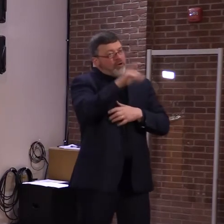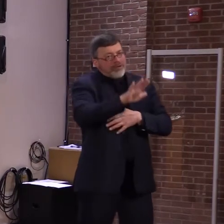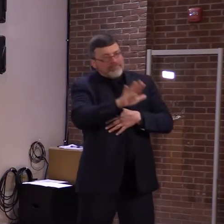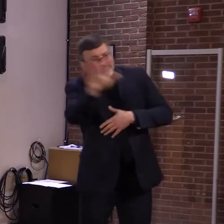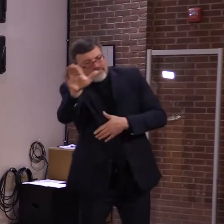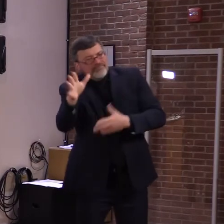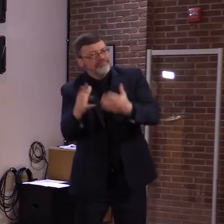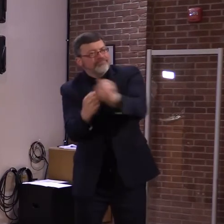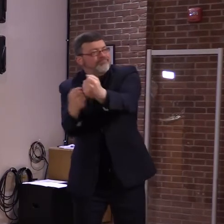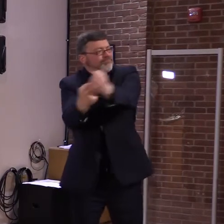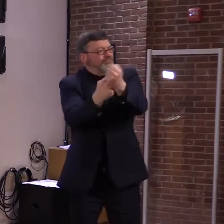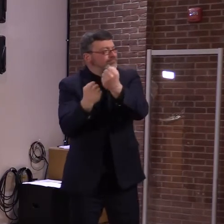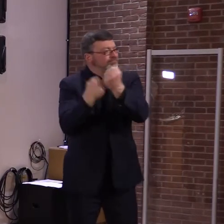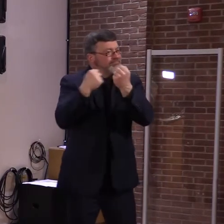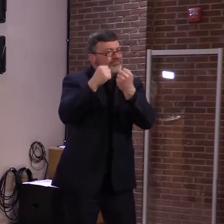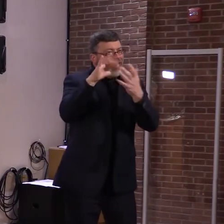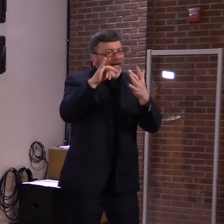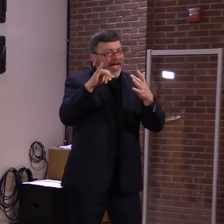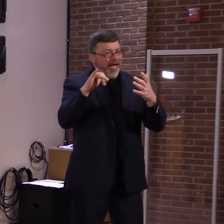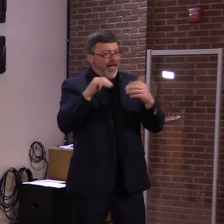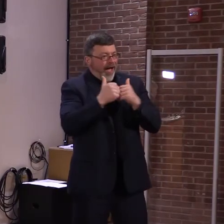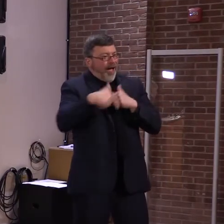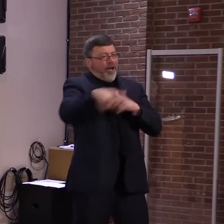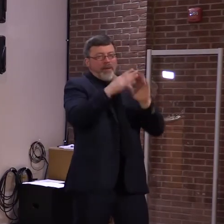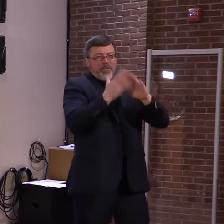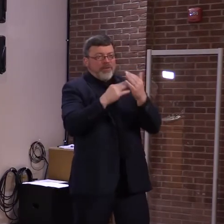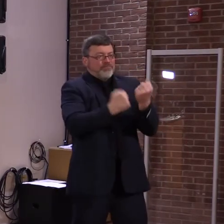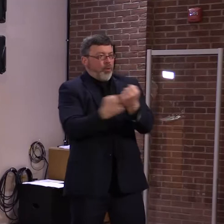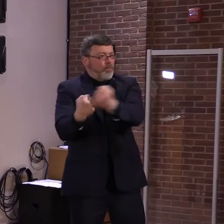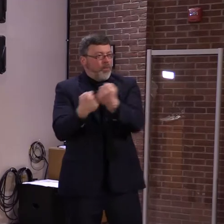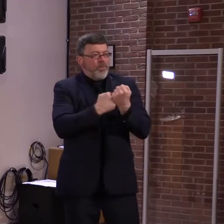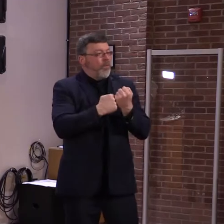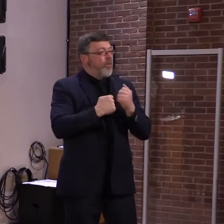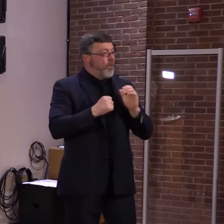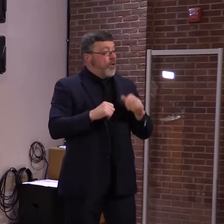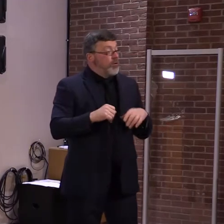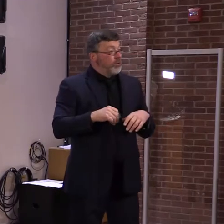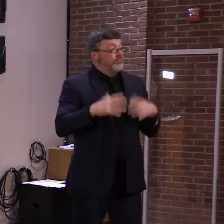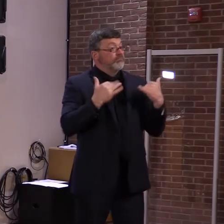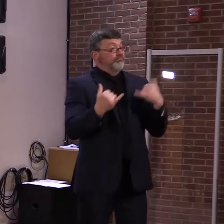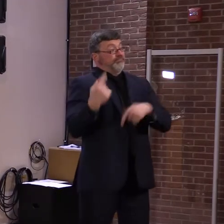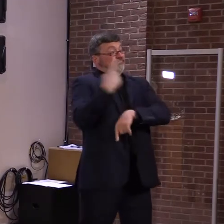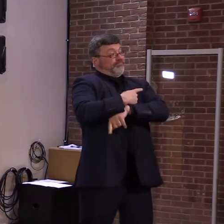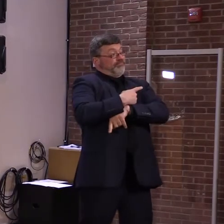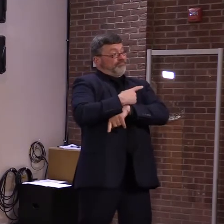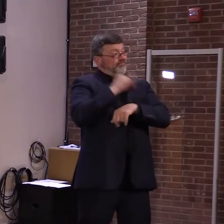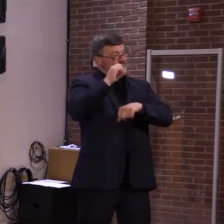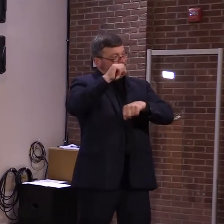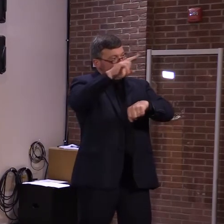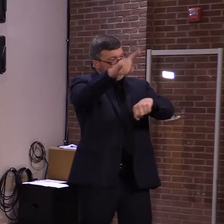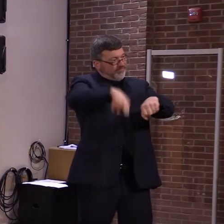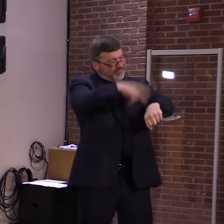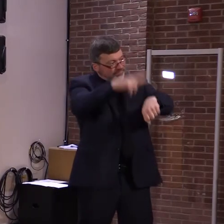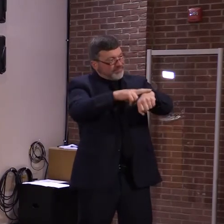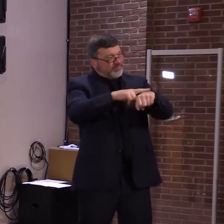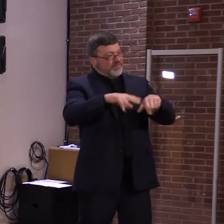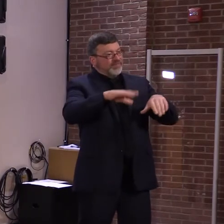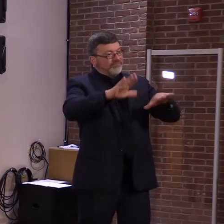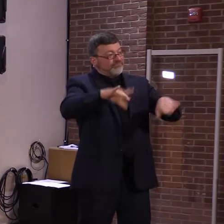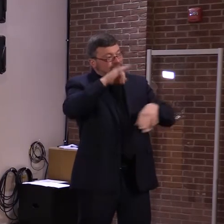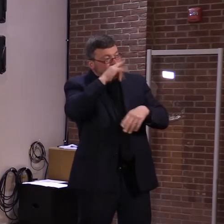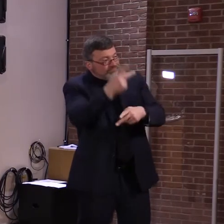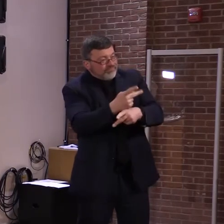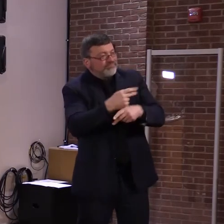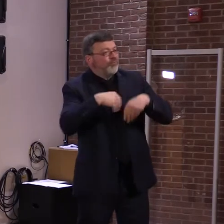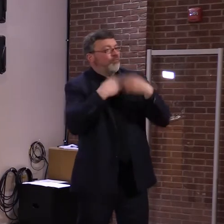National Child Care Provider Day. Child care workers celebrated on this day include teachers,